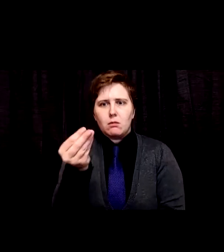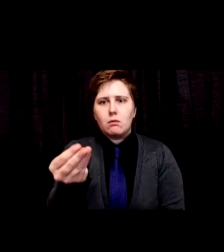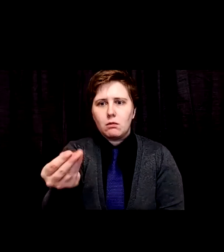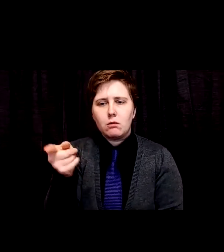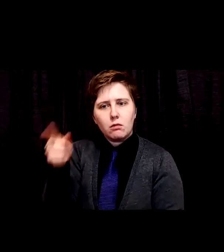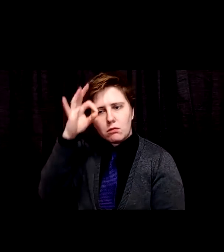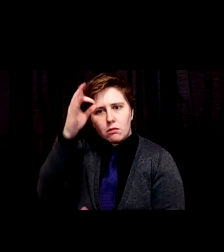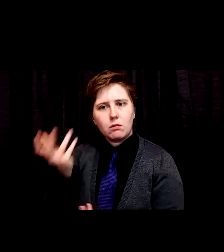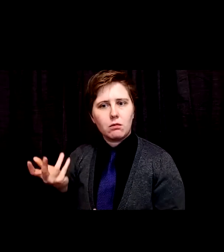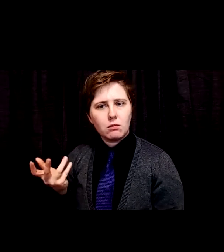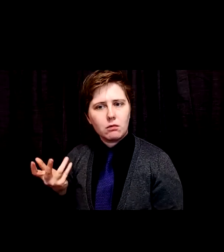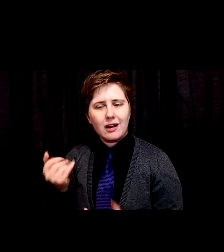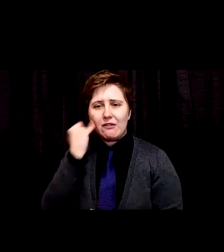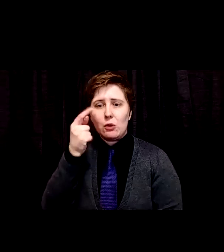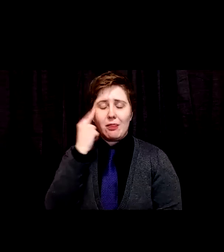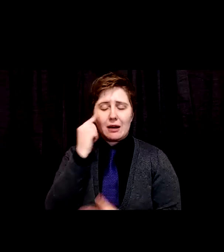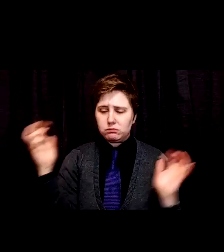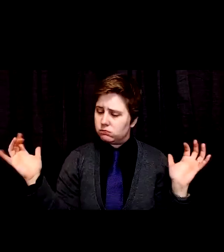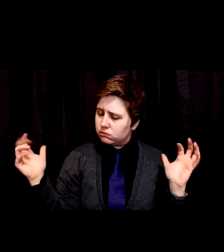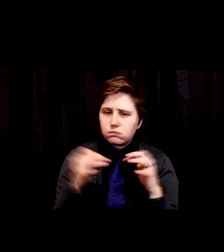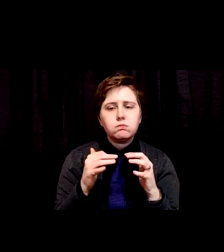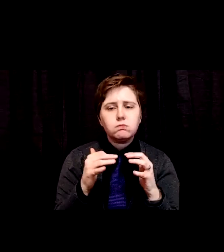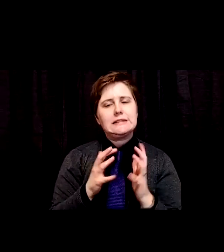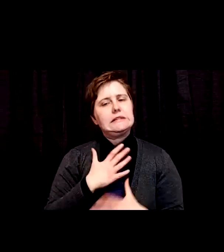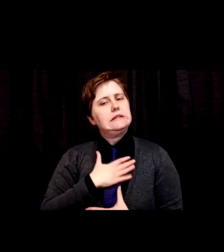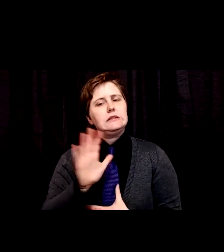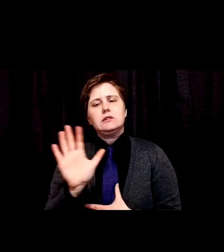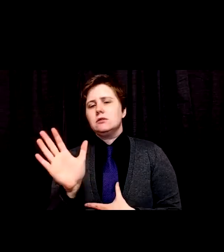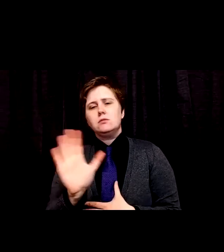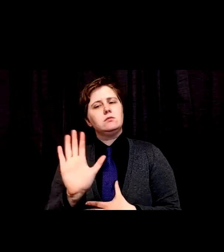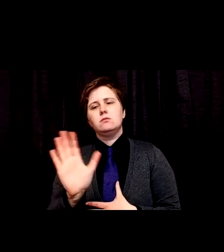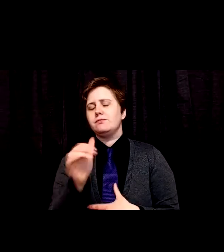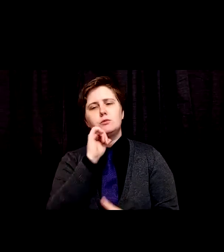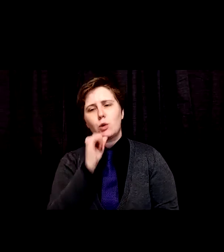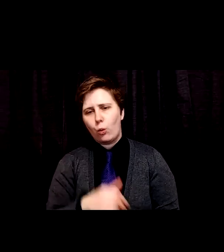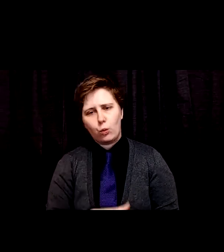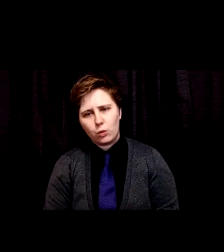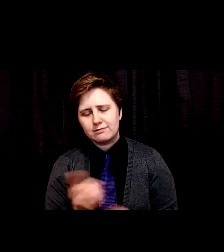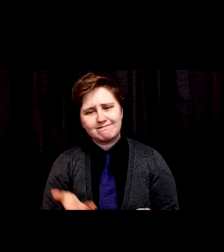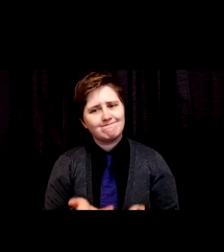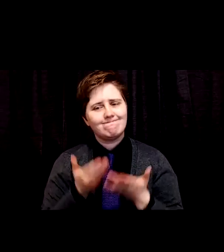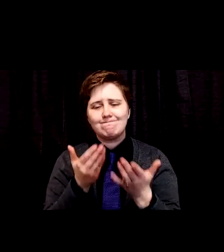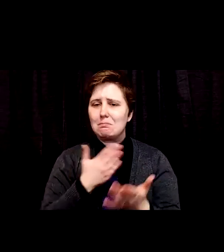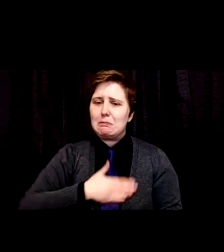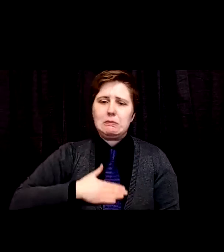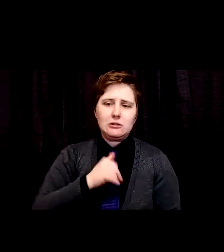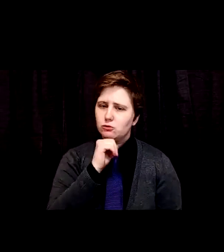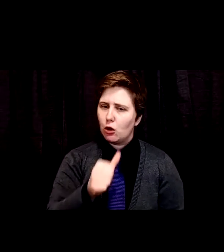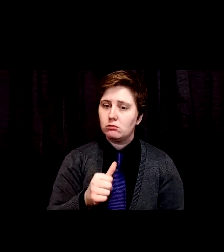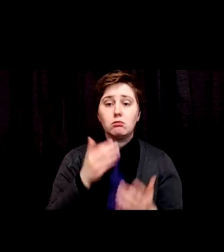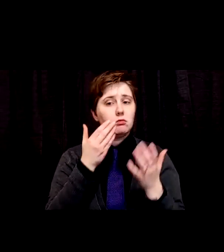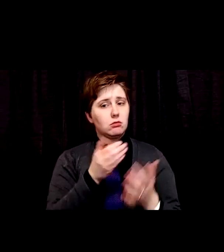you're thinking about coming together as a group, I would really caution you against it and recommend that you don't. So,